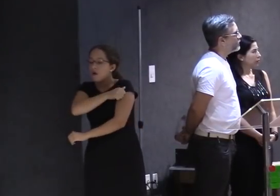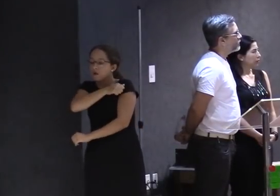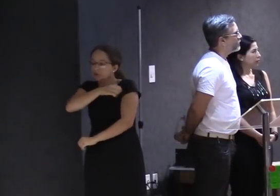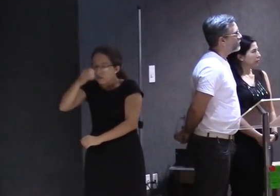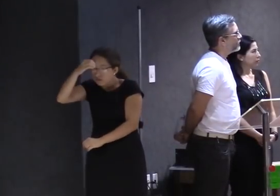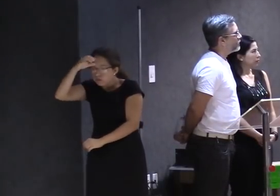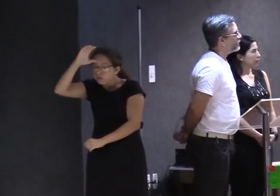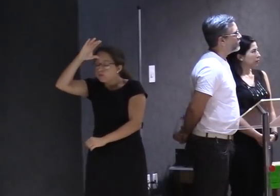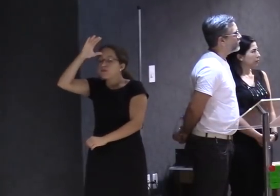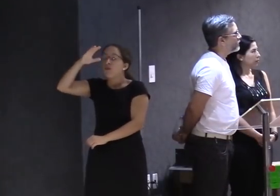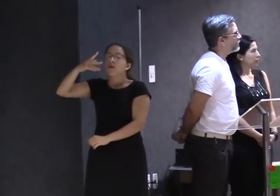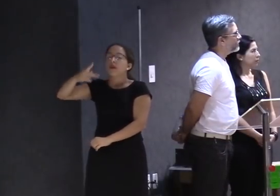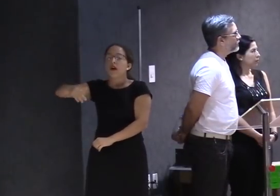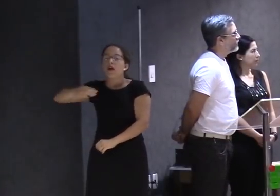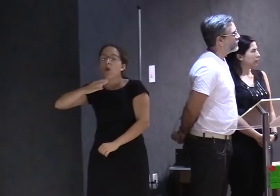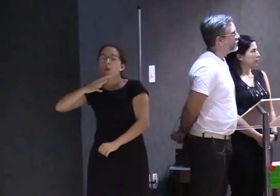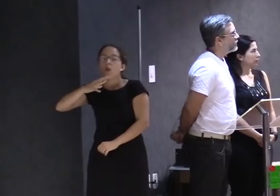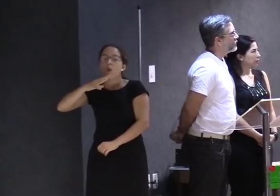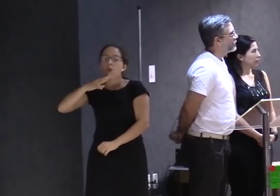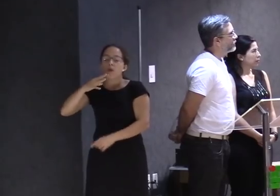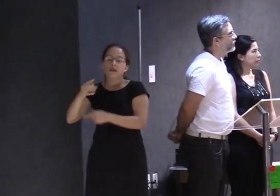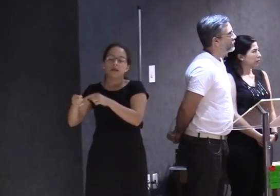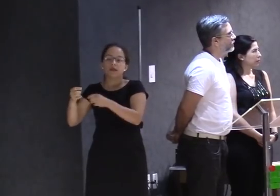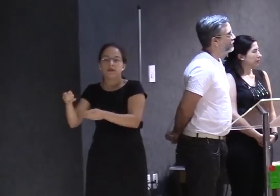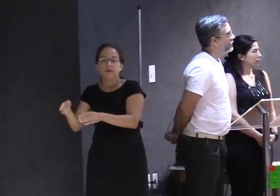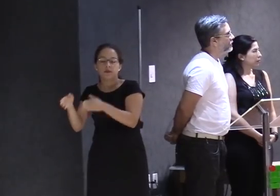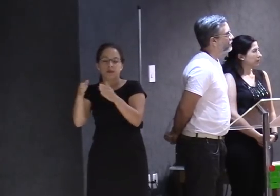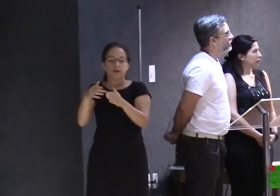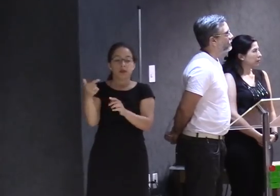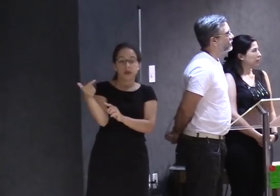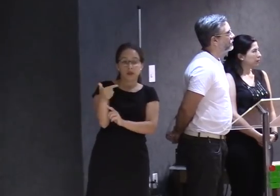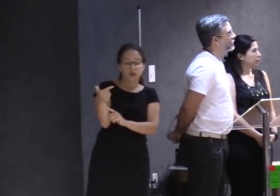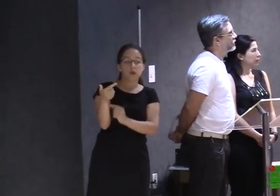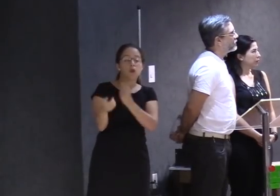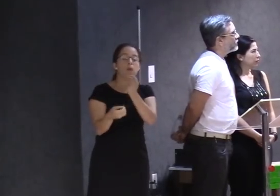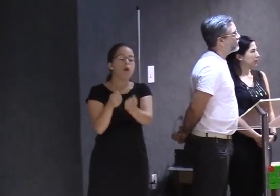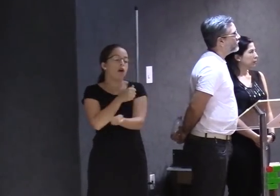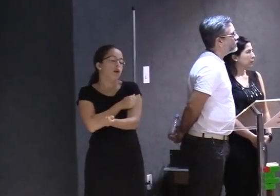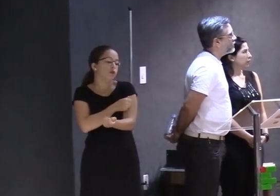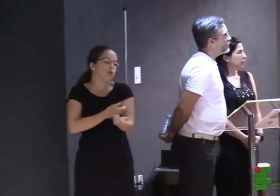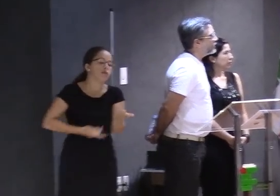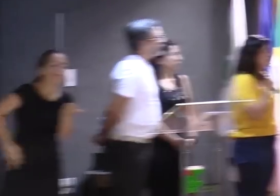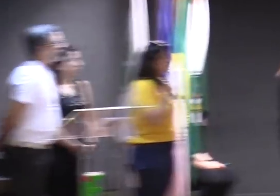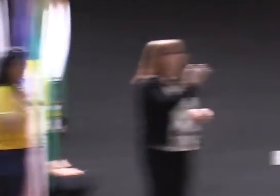do slide ali fala sobre como o aluno pode interagir com outros.